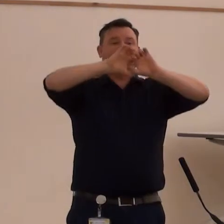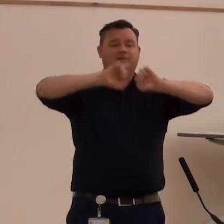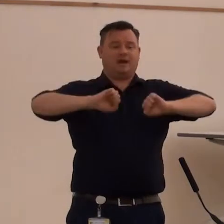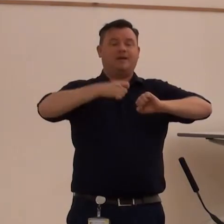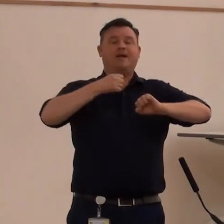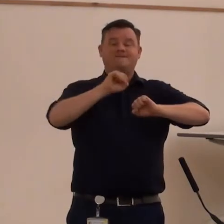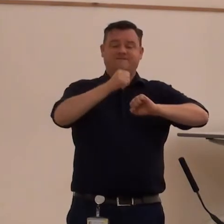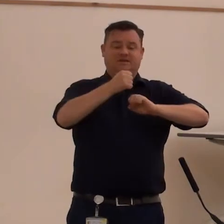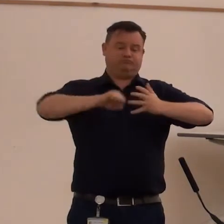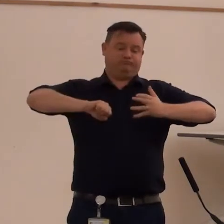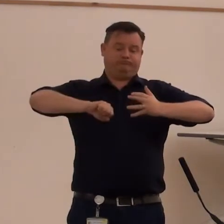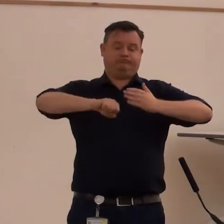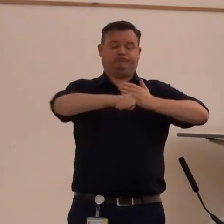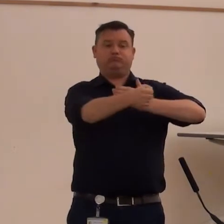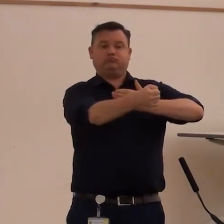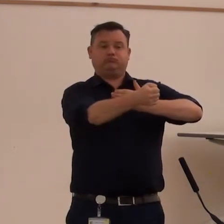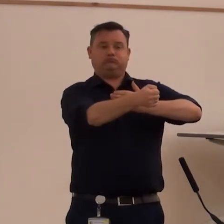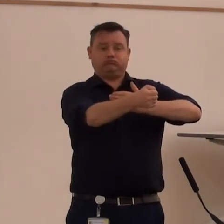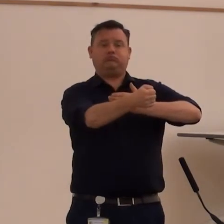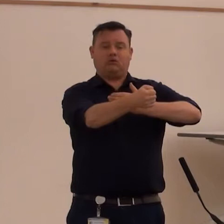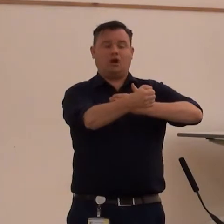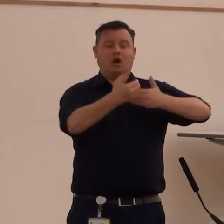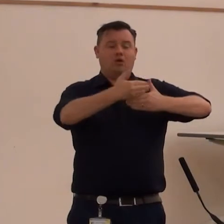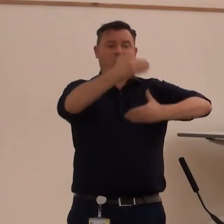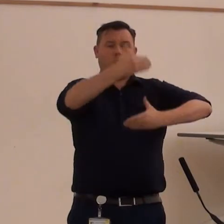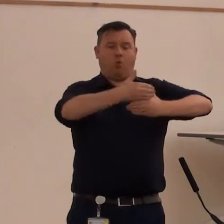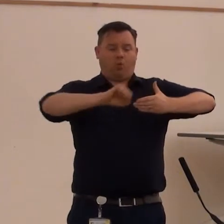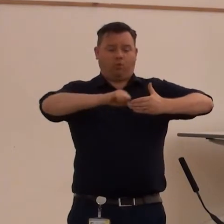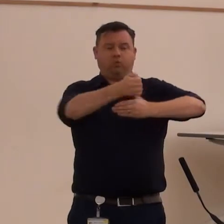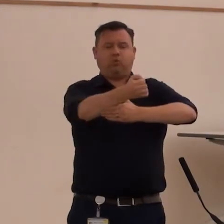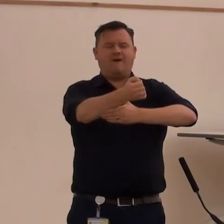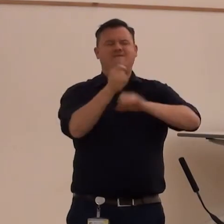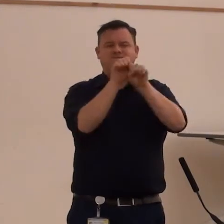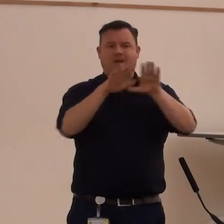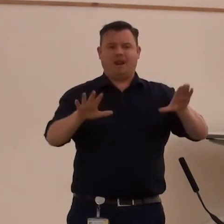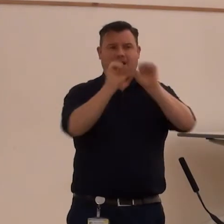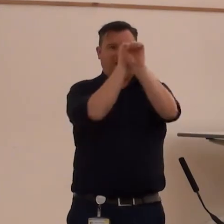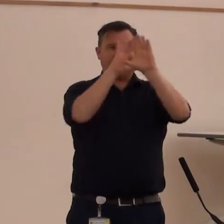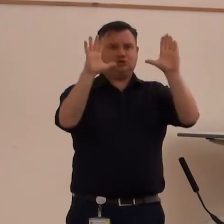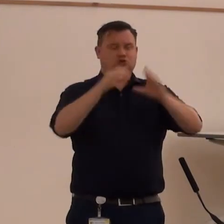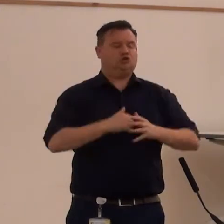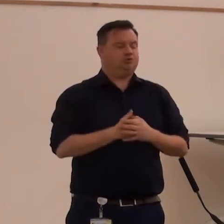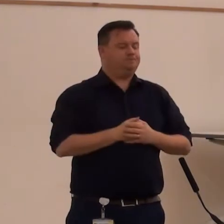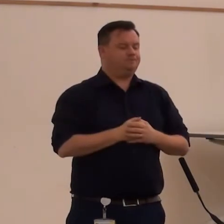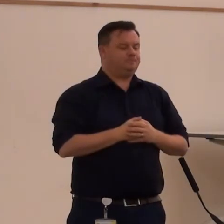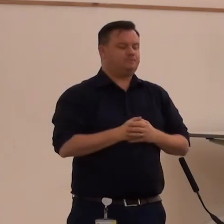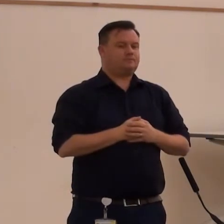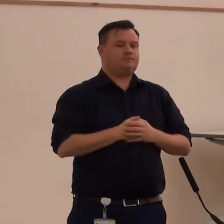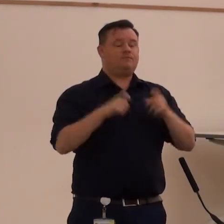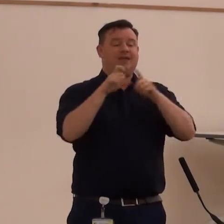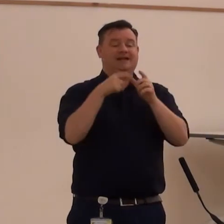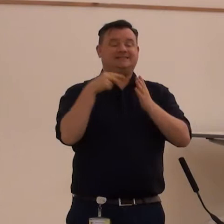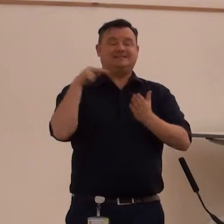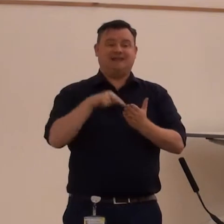fist punching through a brick wall, which is again a very familiar image in a lot of movements. And it said Dan